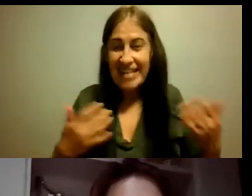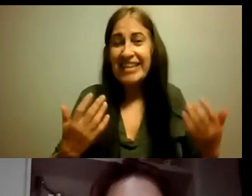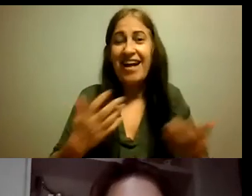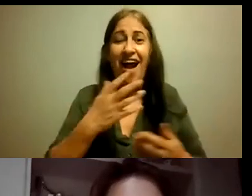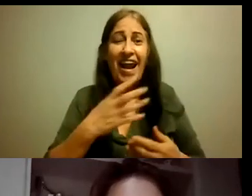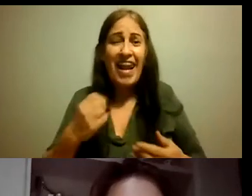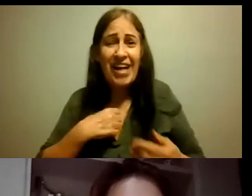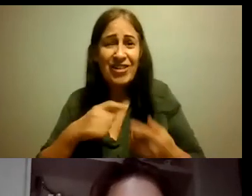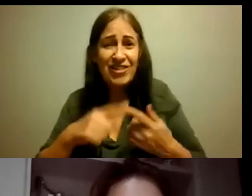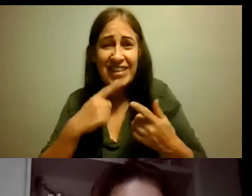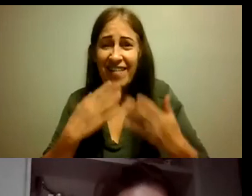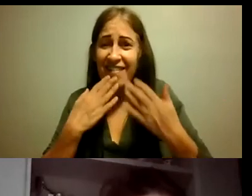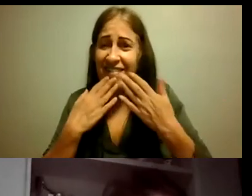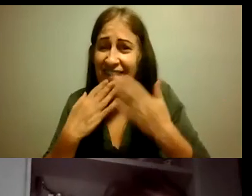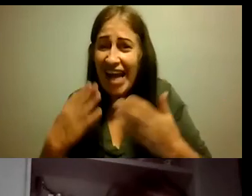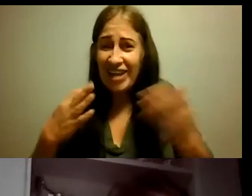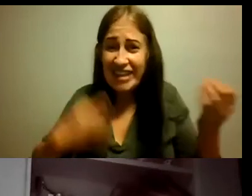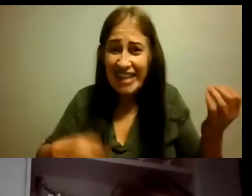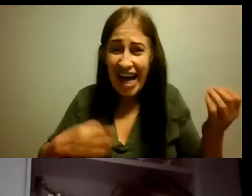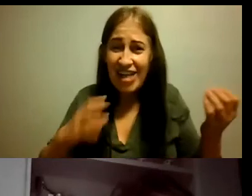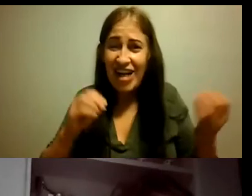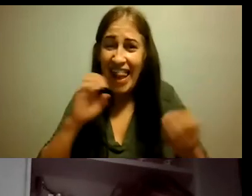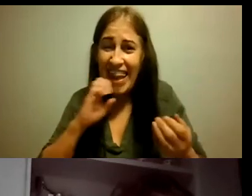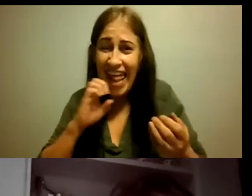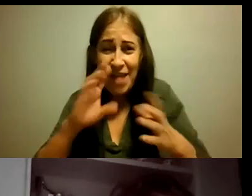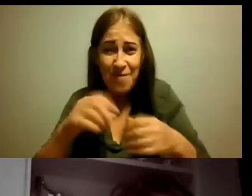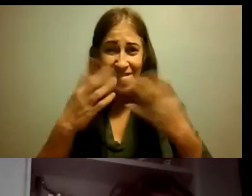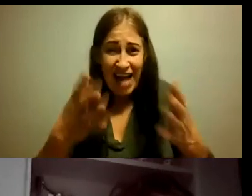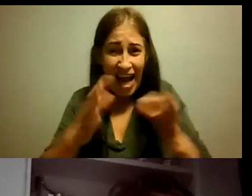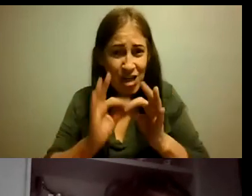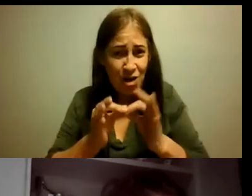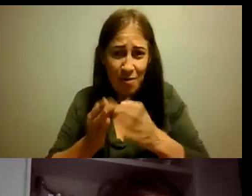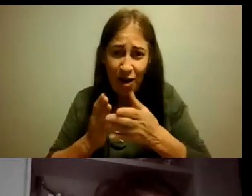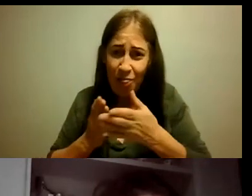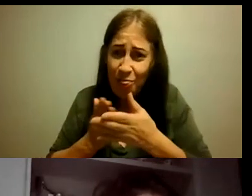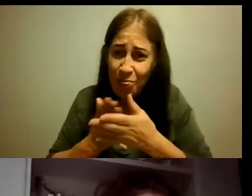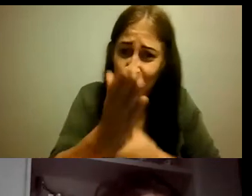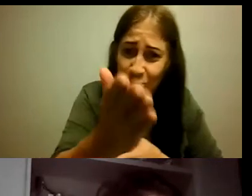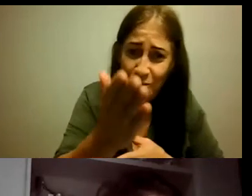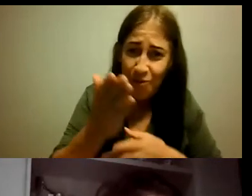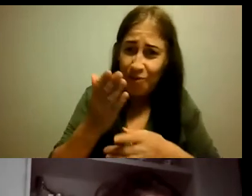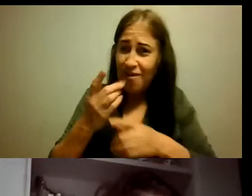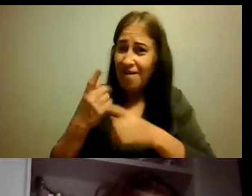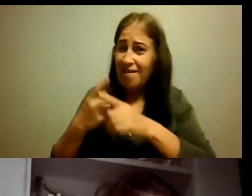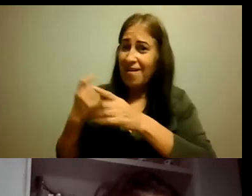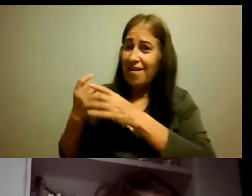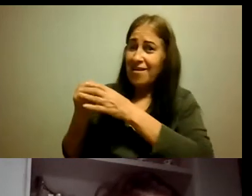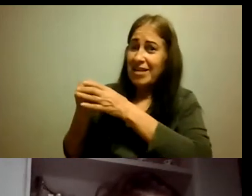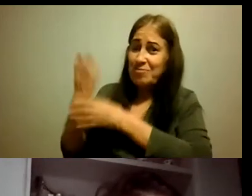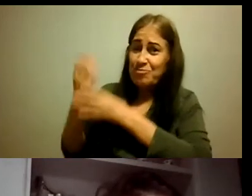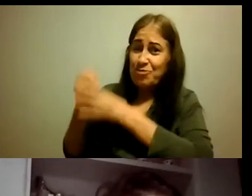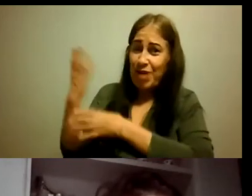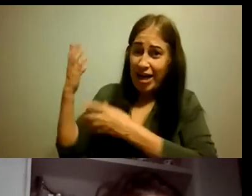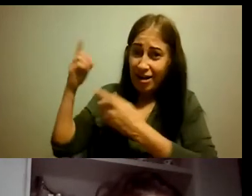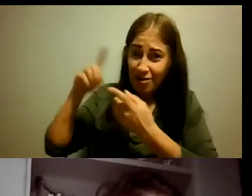up next and excited to get more news about it. Tosh and Elena just